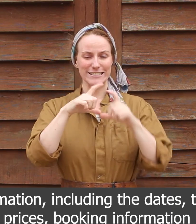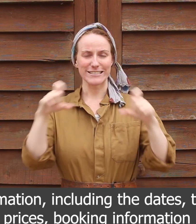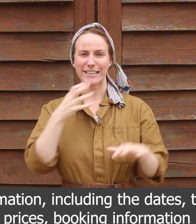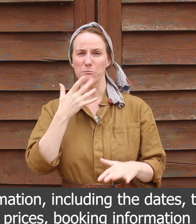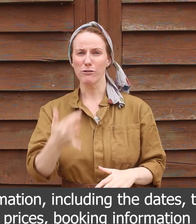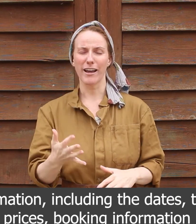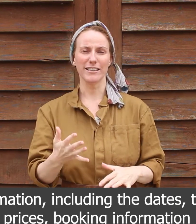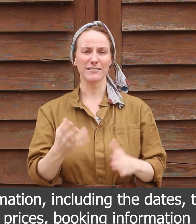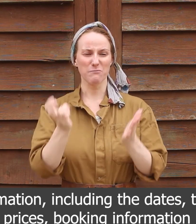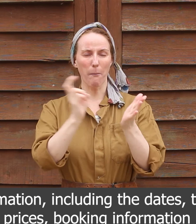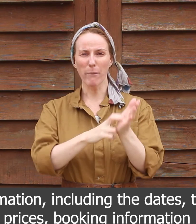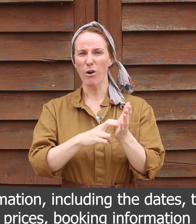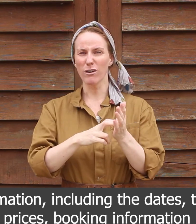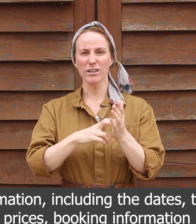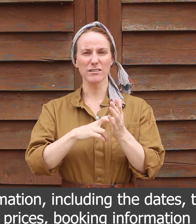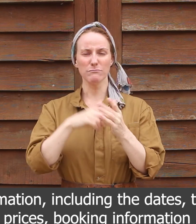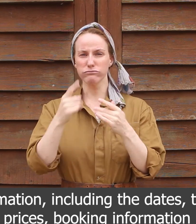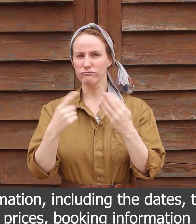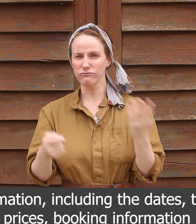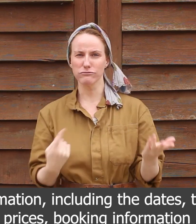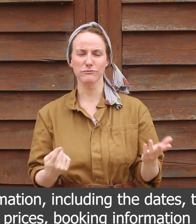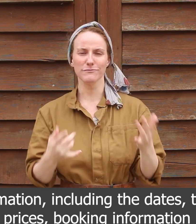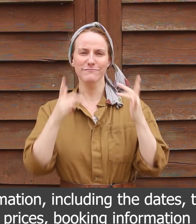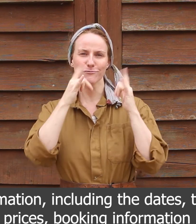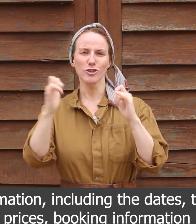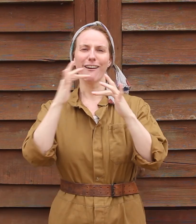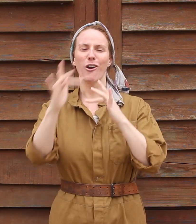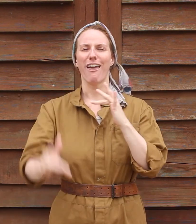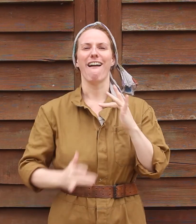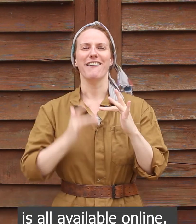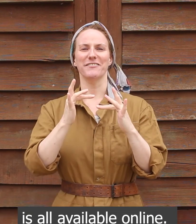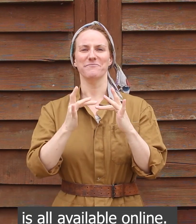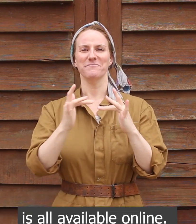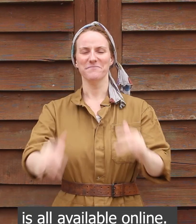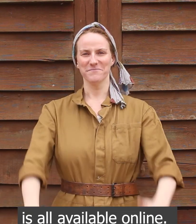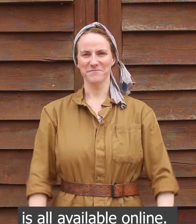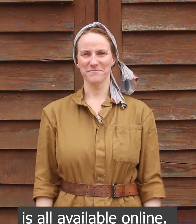Information, including the dates, ticket prices, booking information, is all available online.